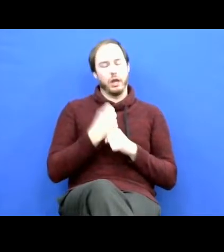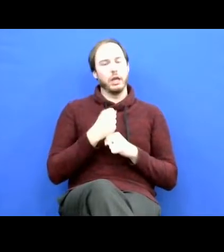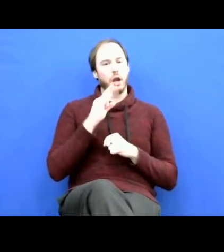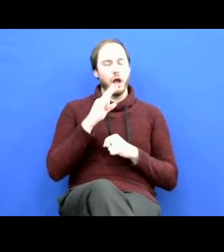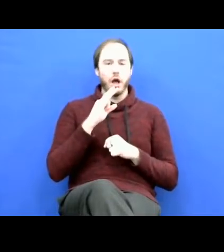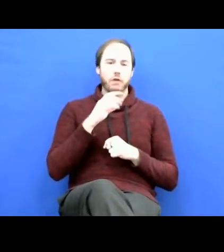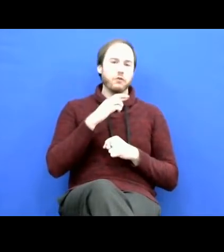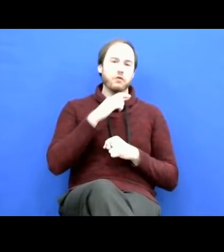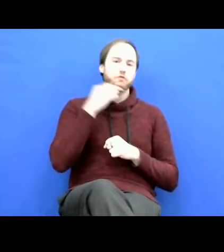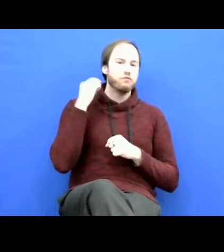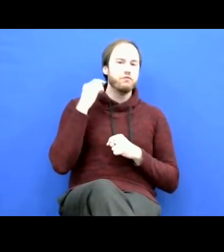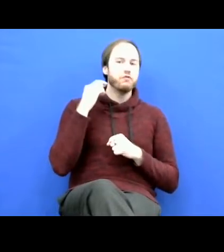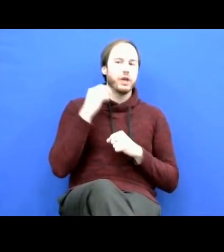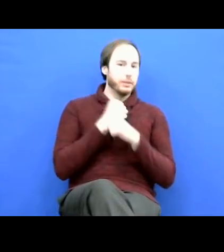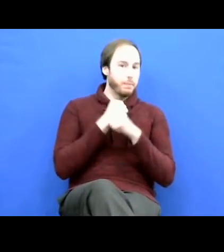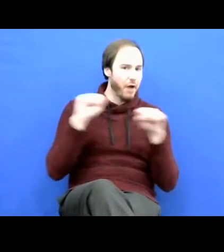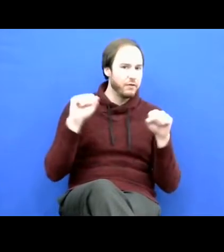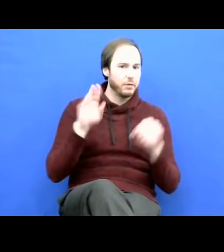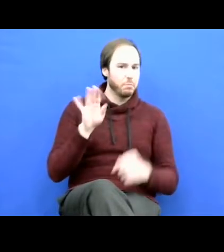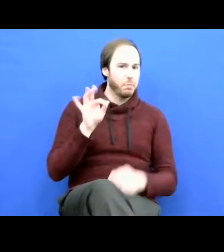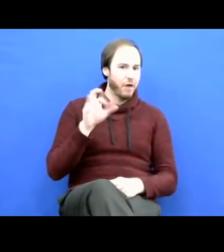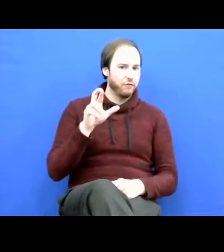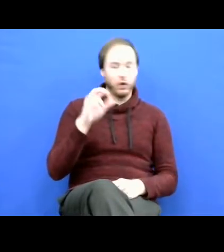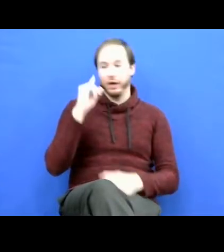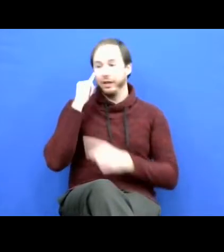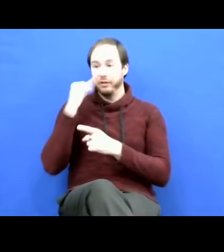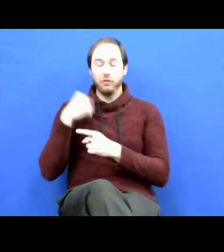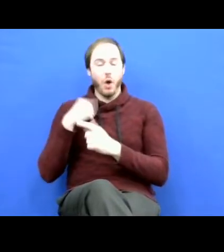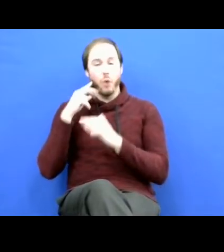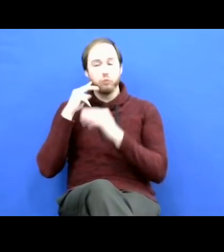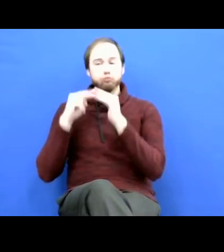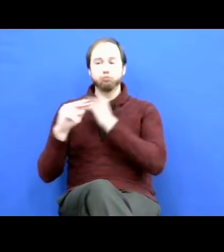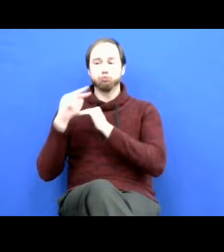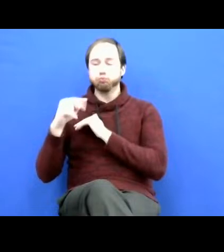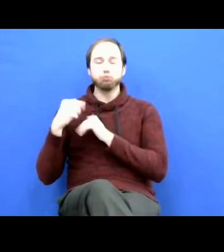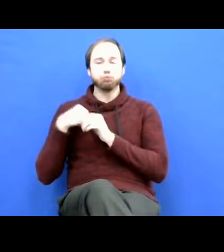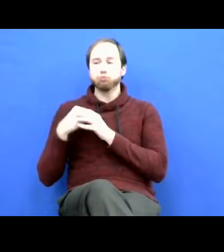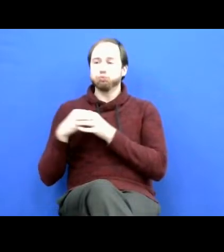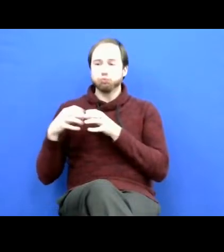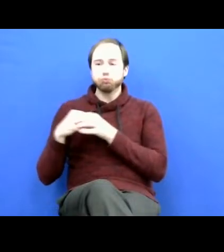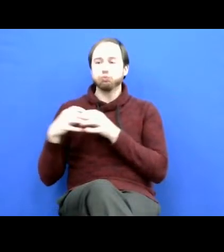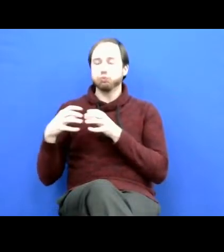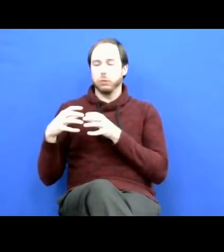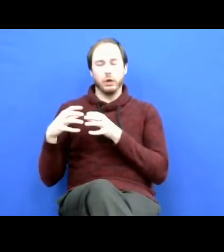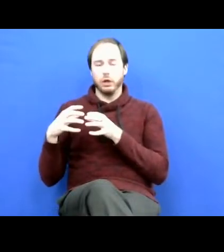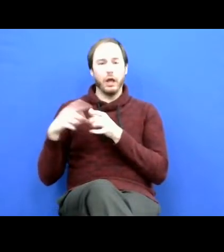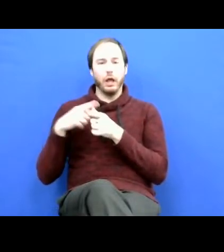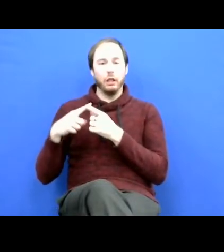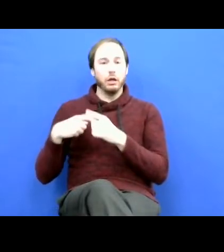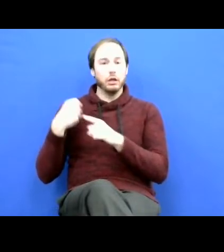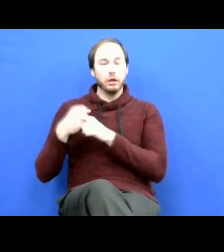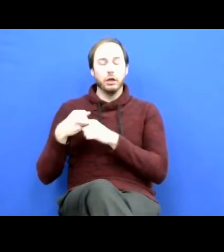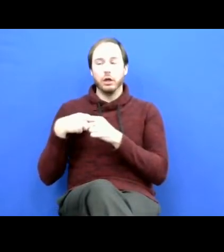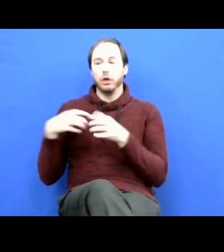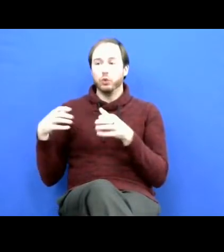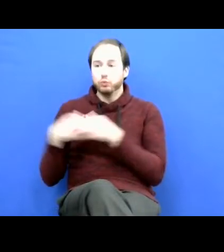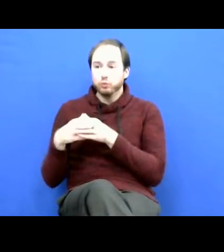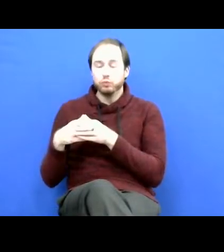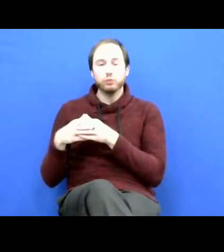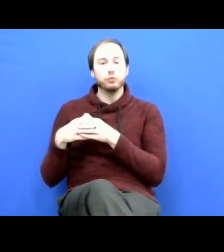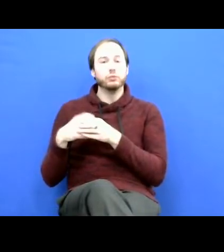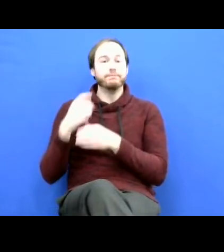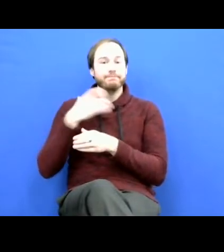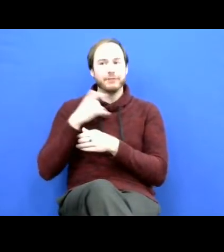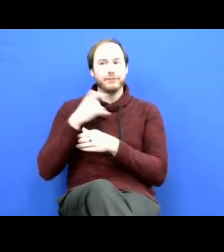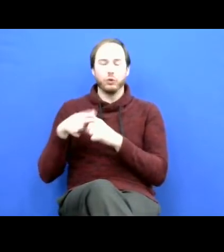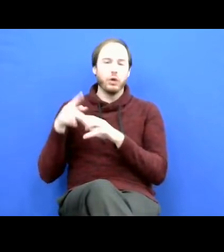you play it the way other towns do, you don't have that. And if you have a down year, now you potentially have to downsize, or you